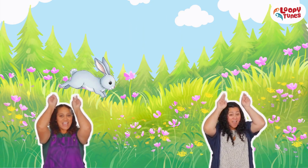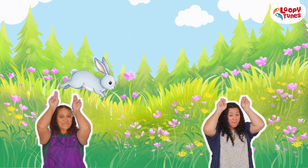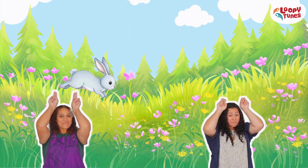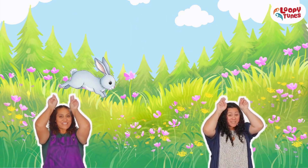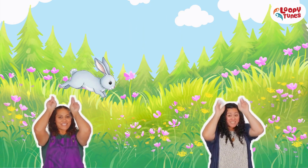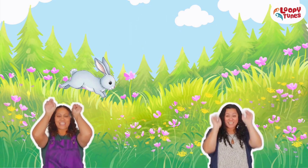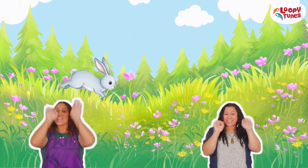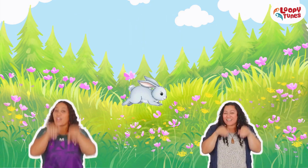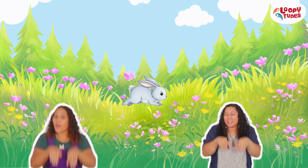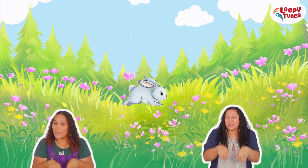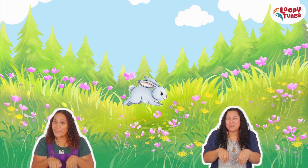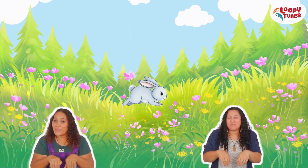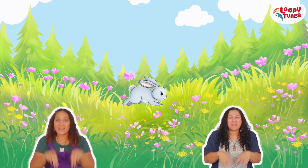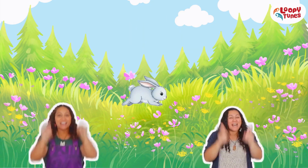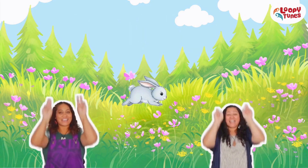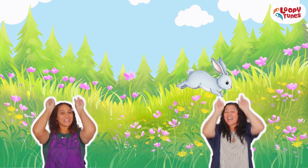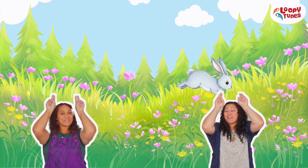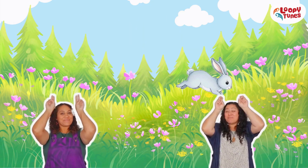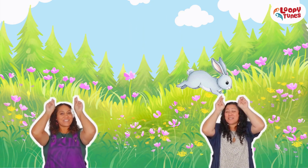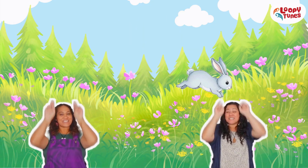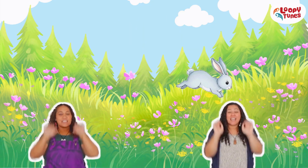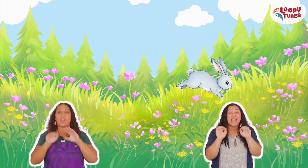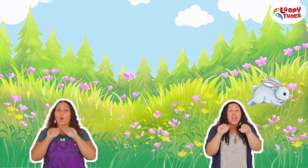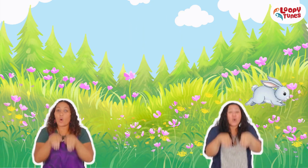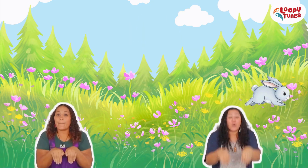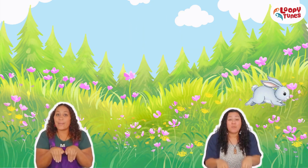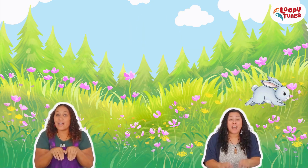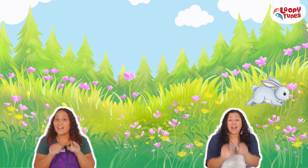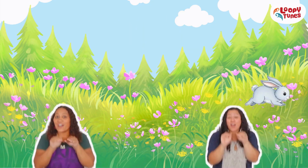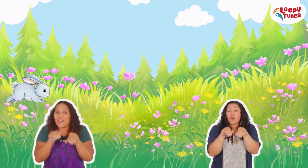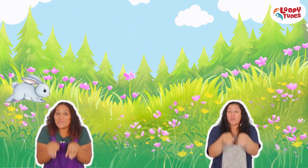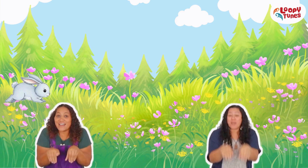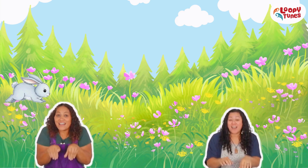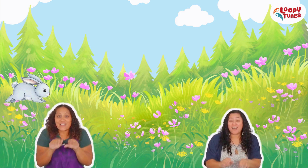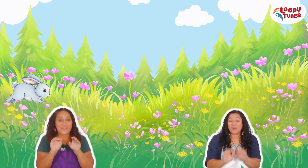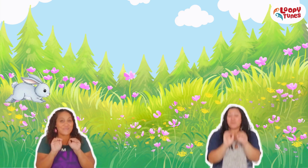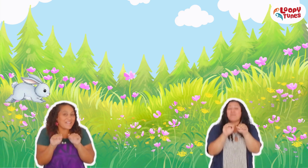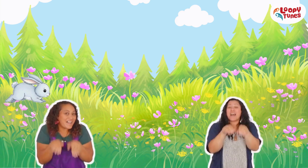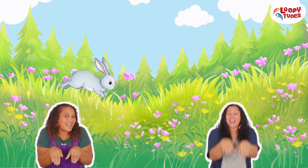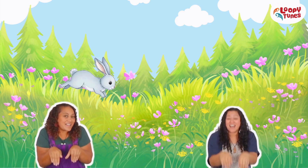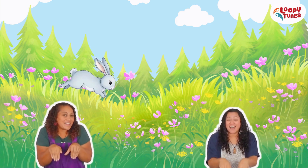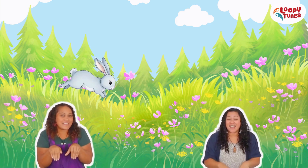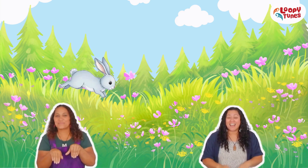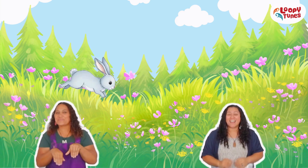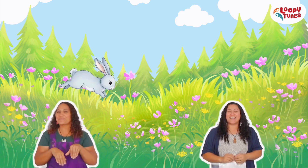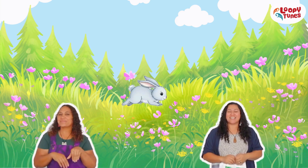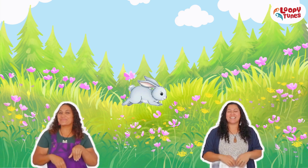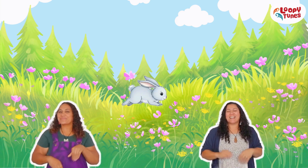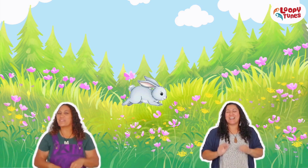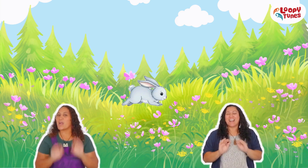Oma Rāpeti, Oma Rāpeti, Oma, Oma, Oma.